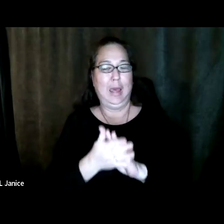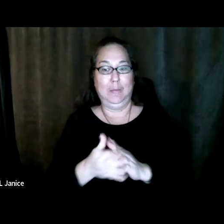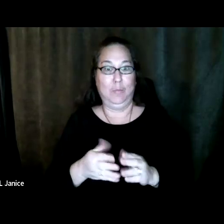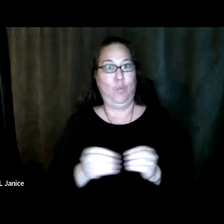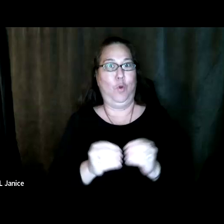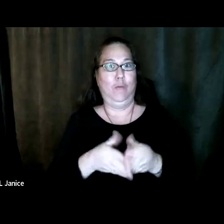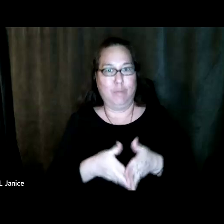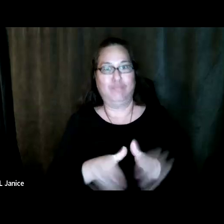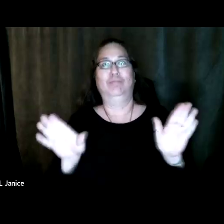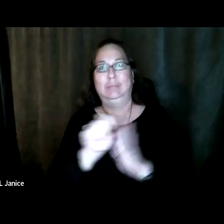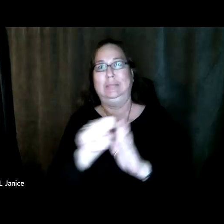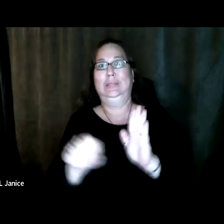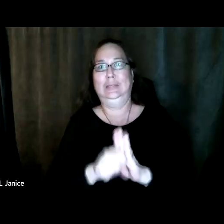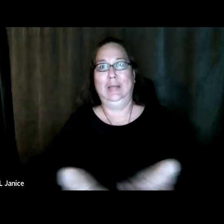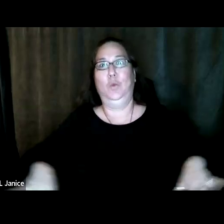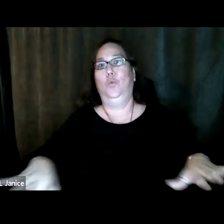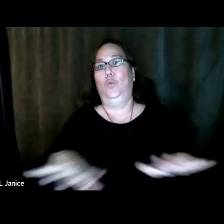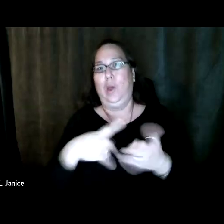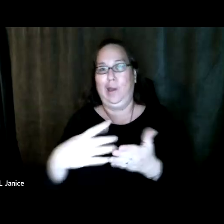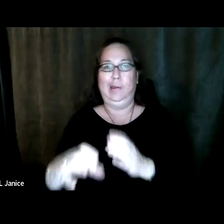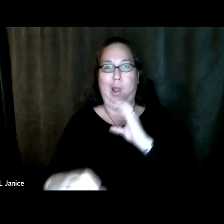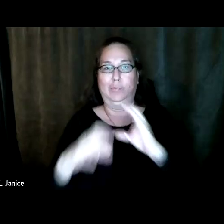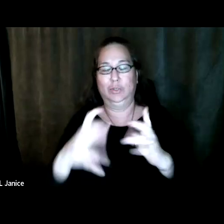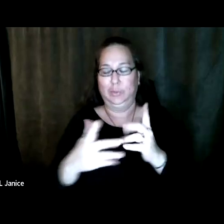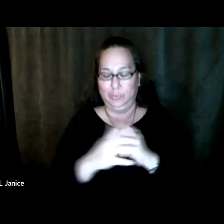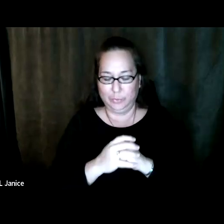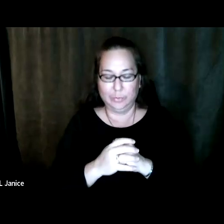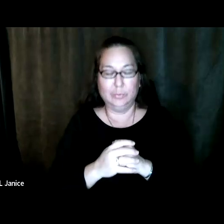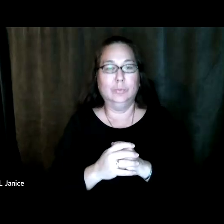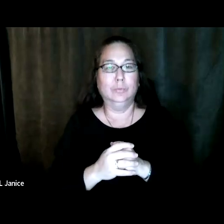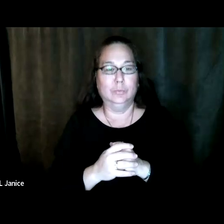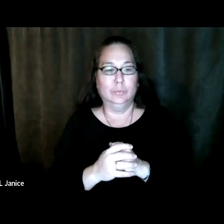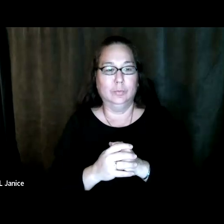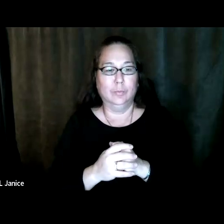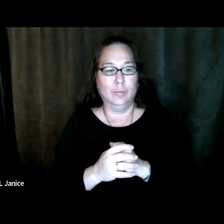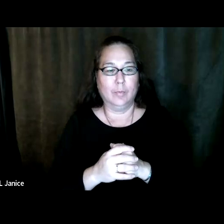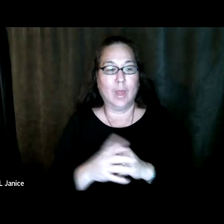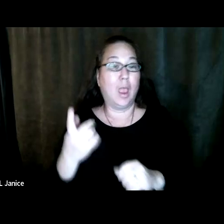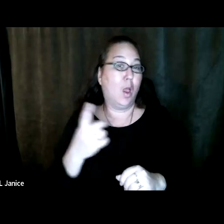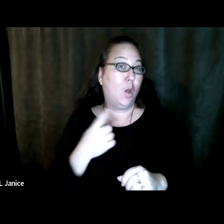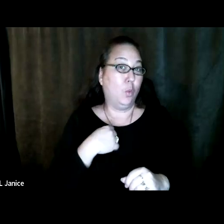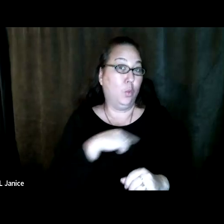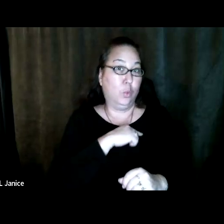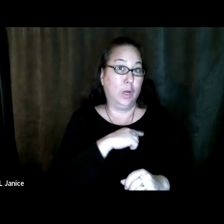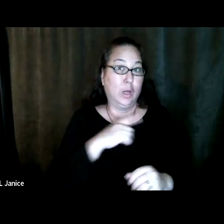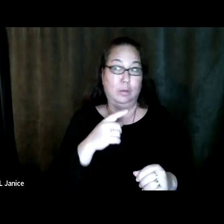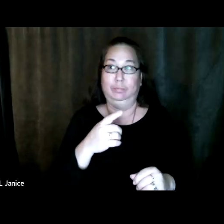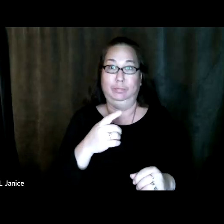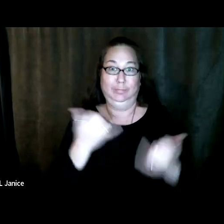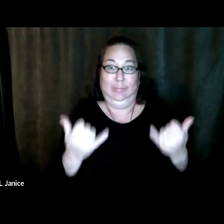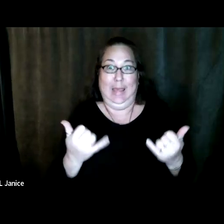now with question 2 having passed. And so in many ways, we're ahead in that way because we've already